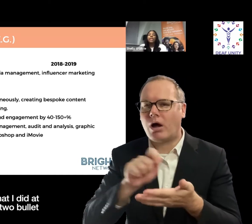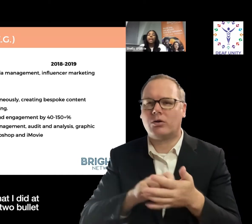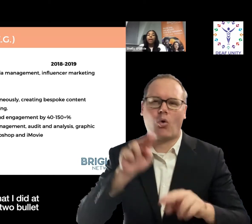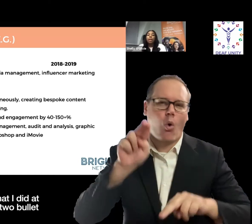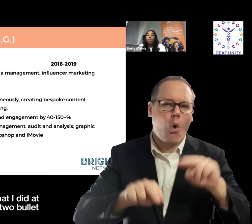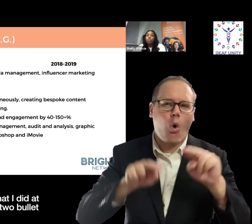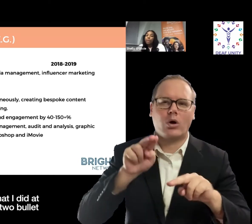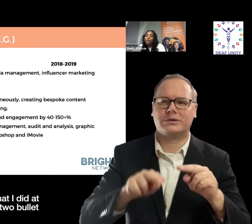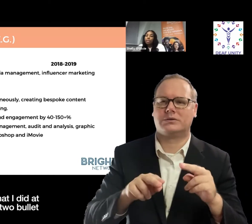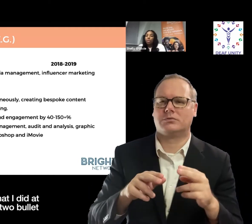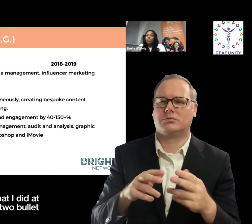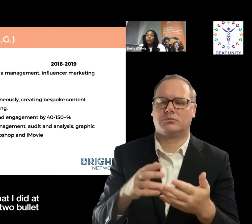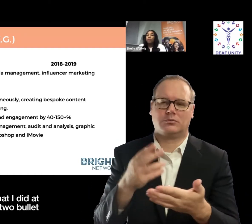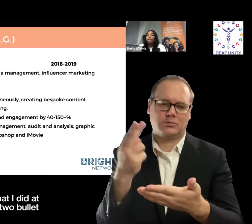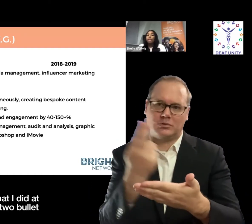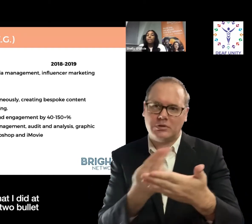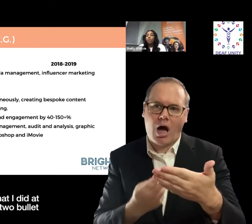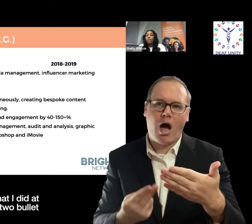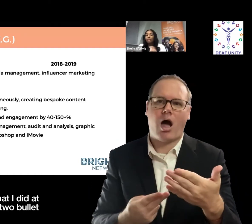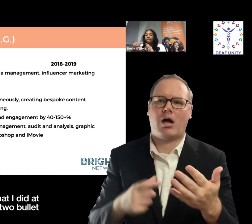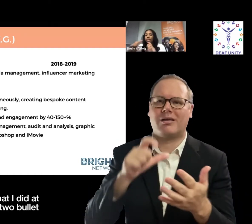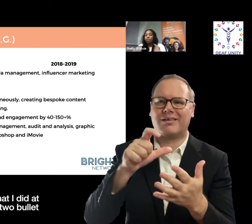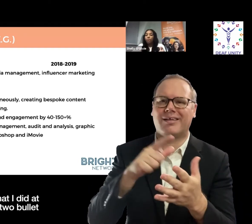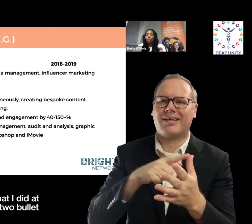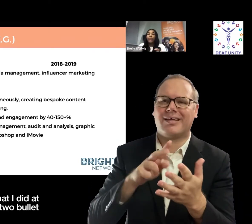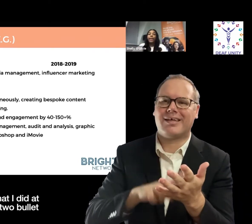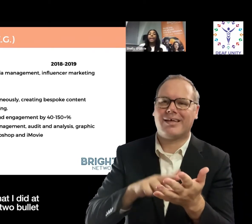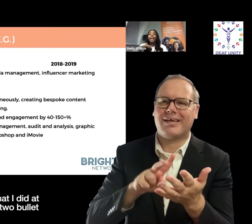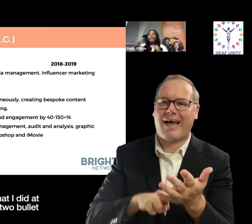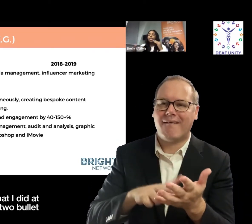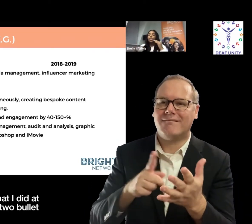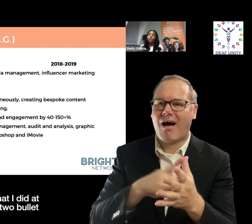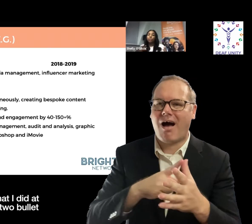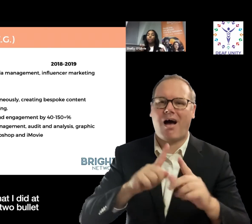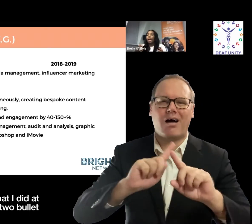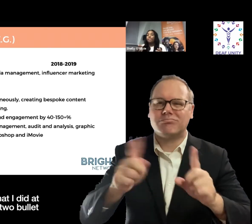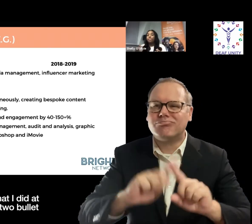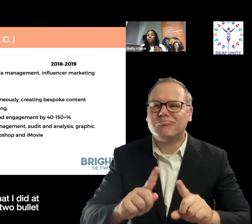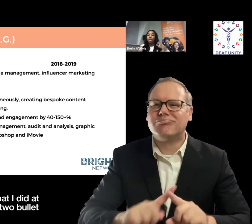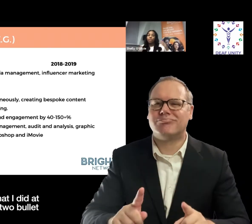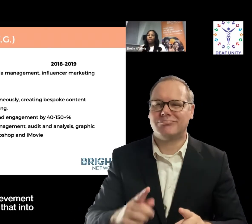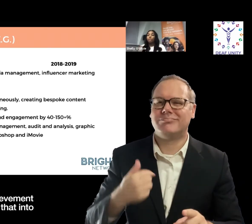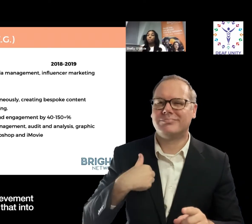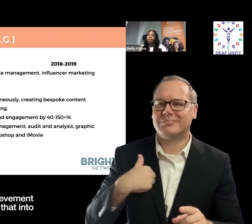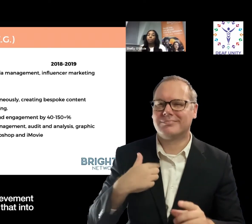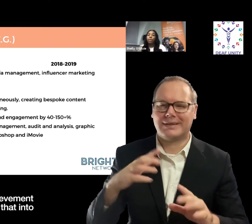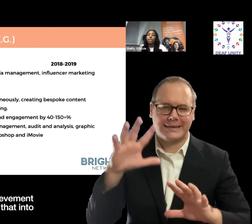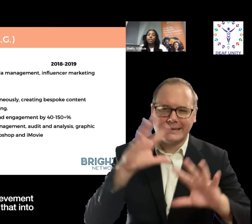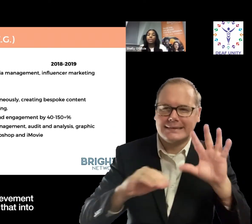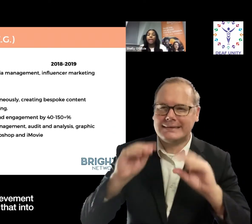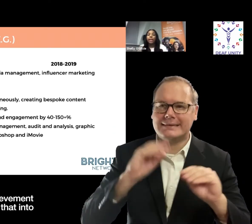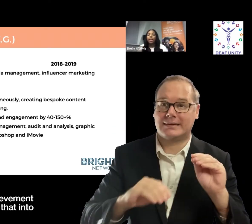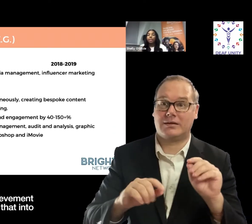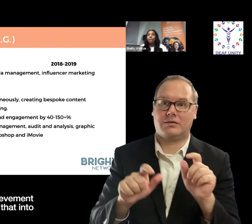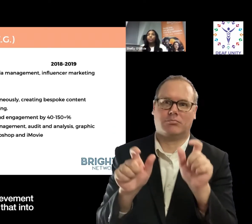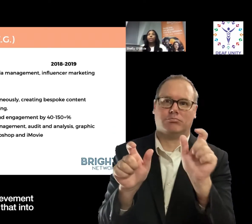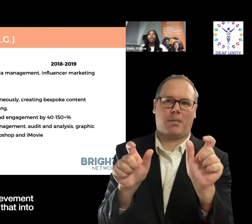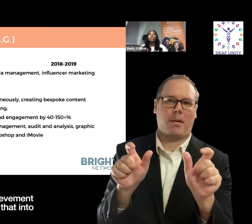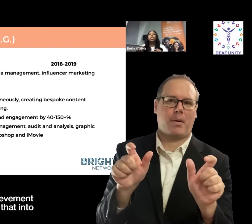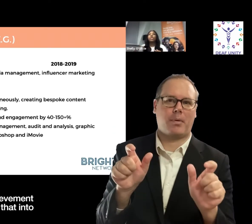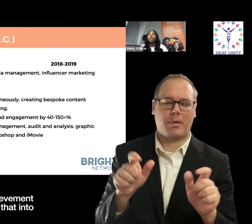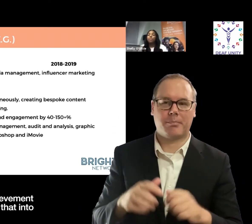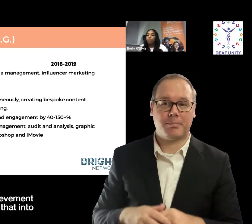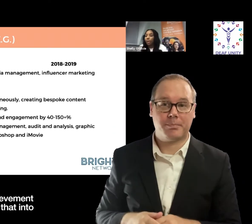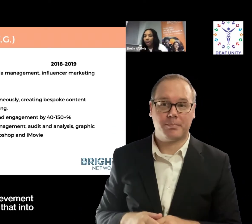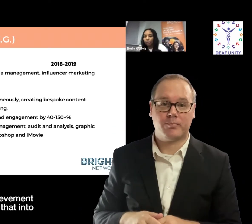is actually looping in those different skills that I've listed at the bottom there into the above 2 bullet points. So for